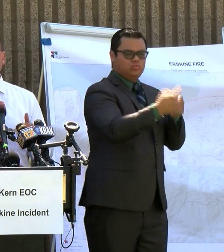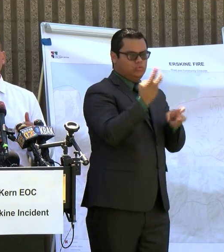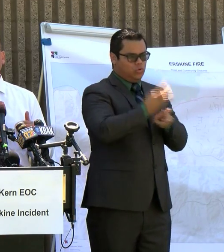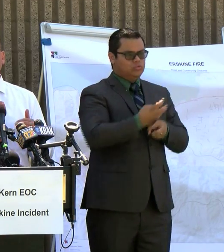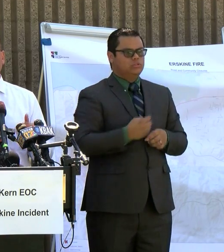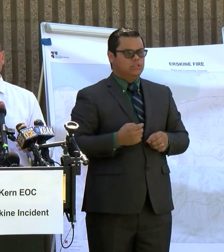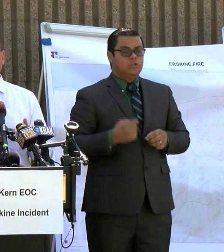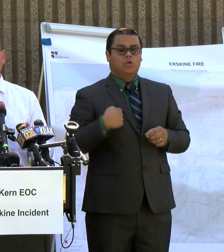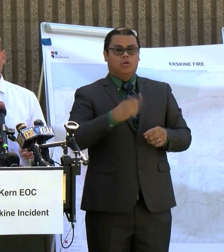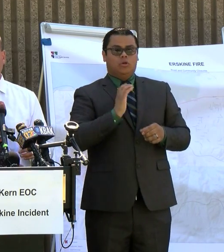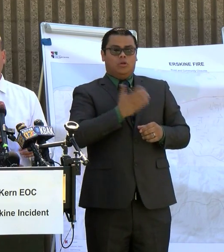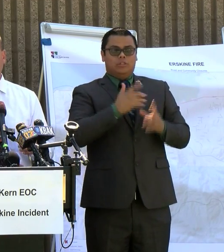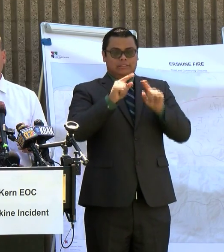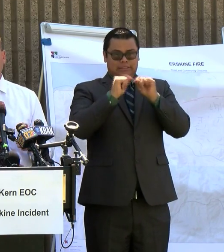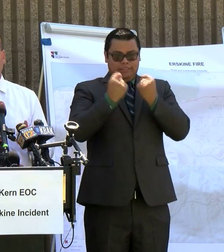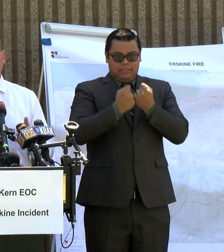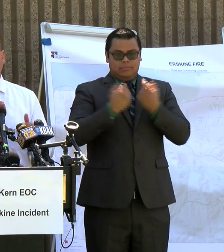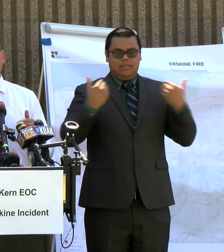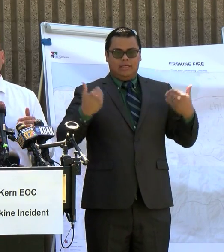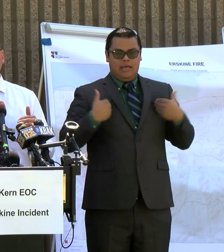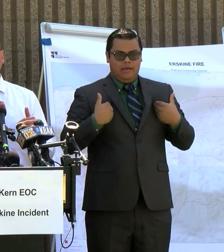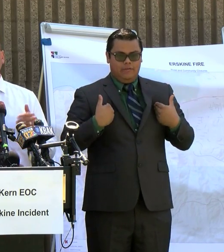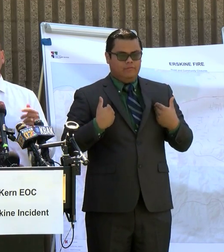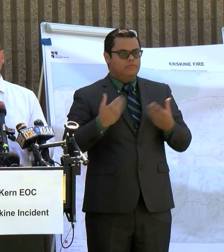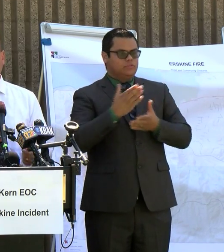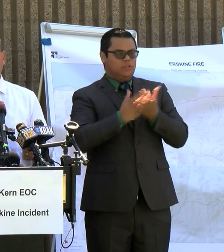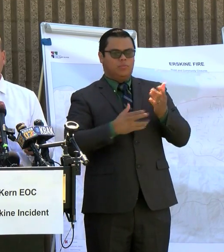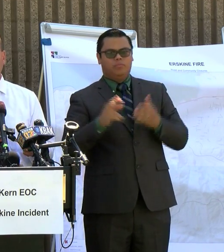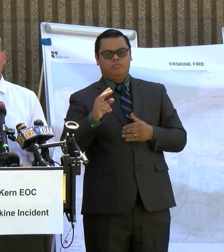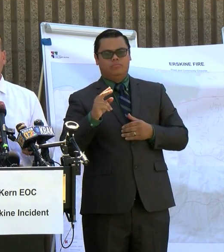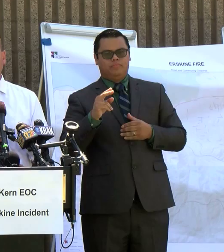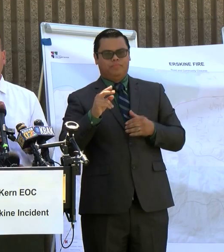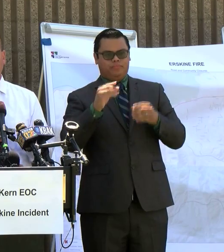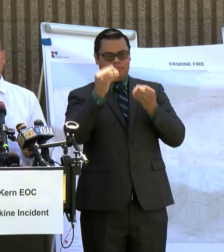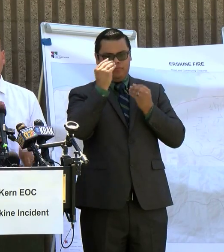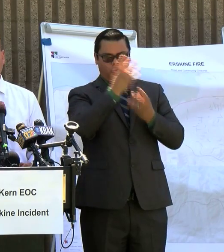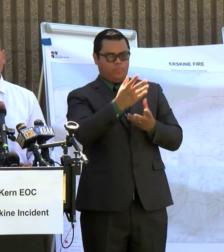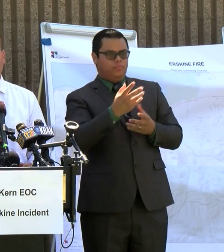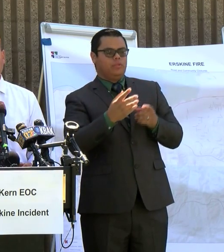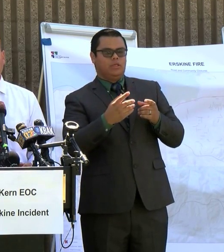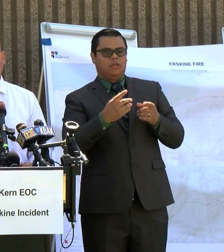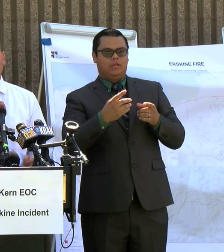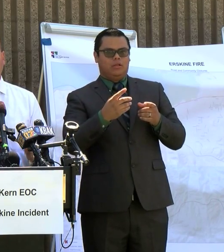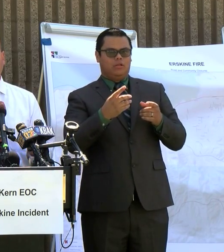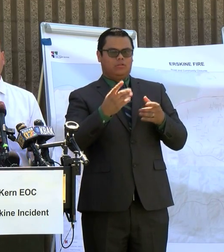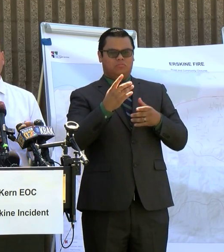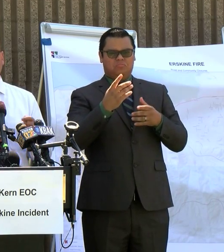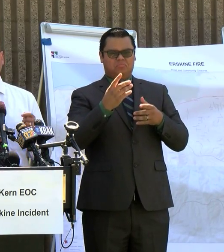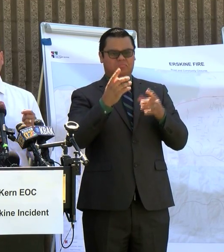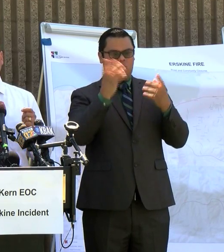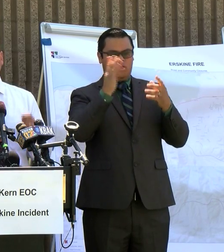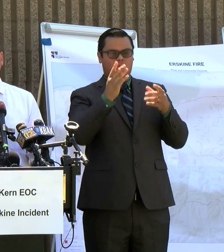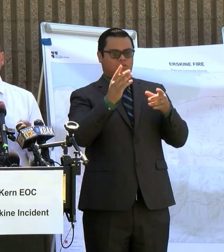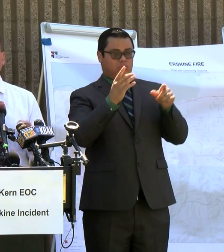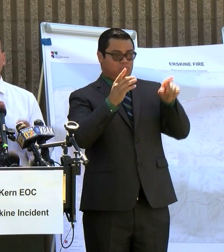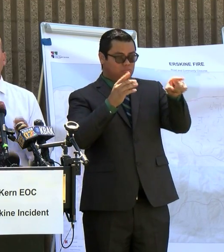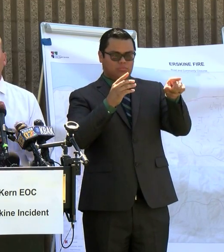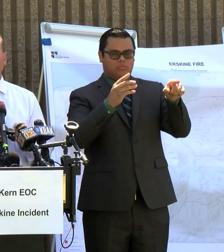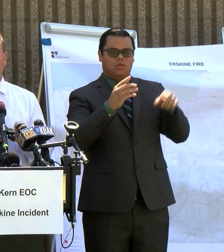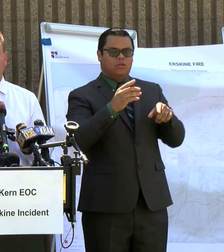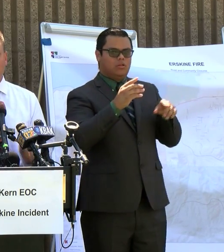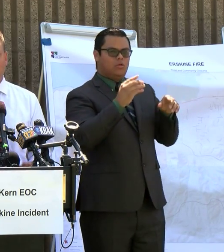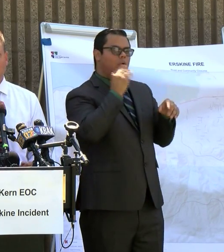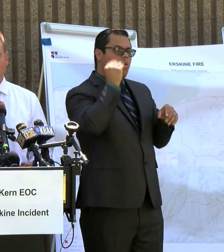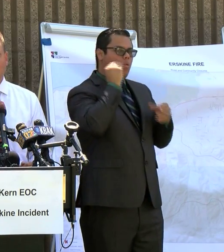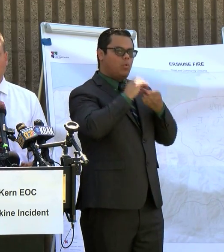have these advisory notices that we are going to provide to the affected homeowners and providing information